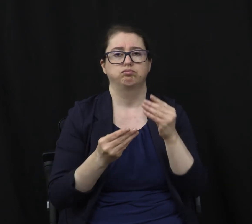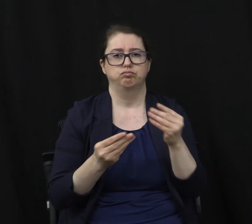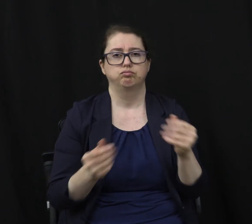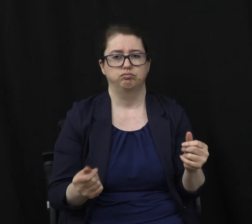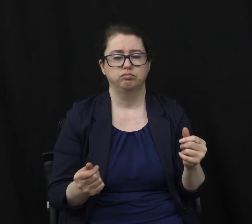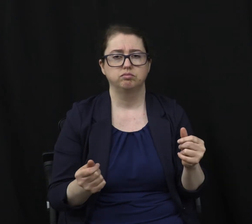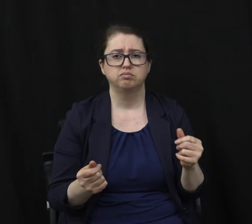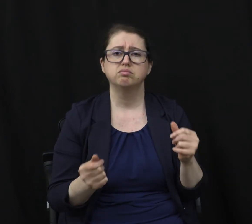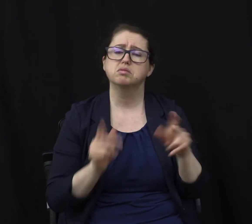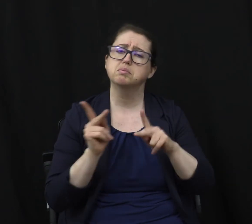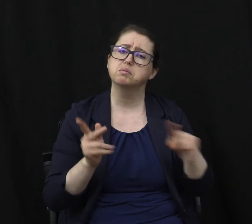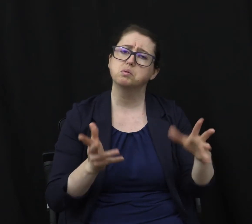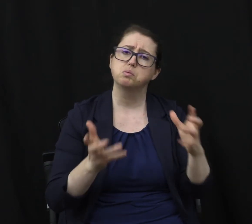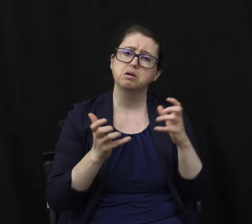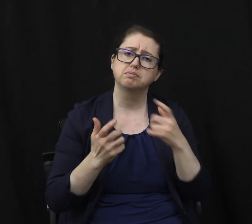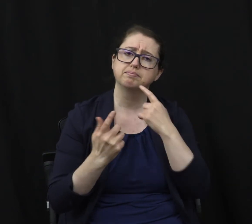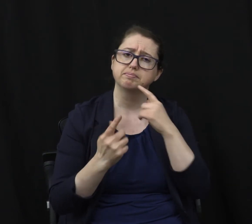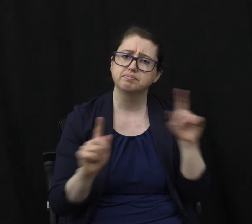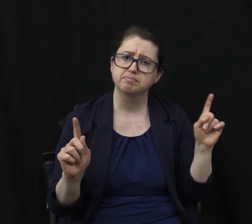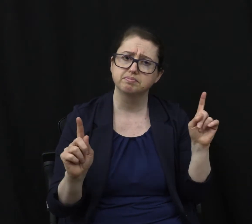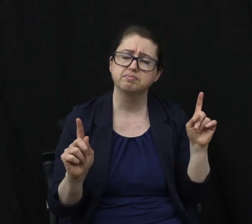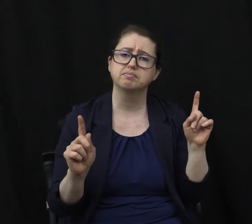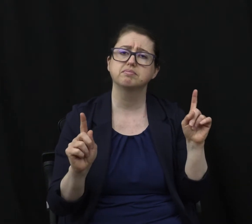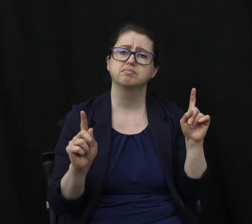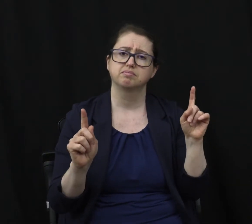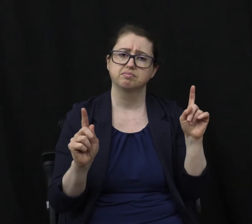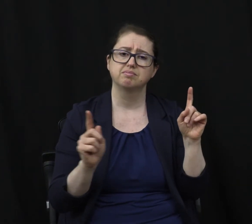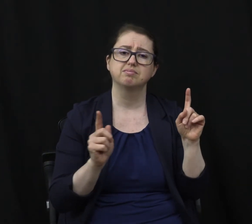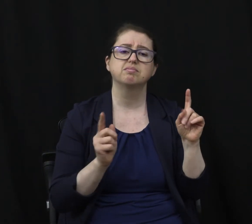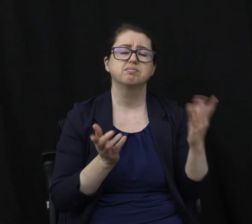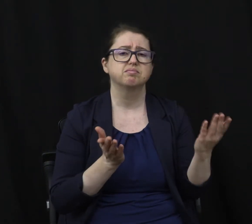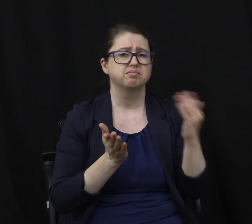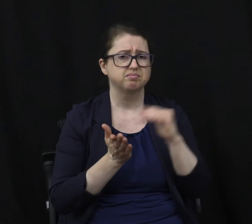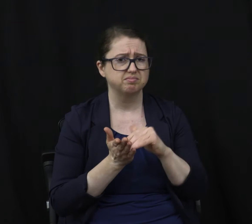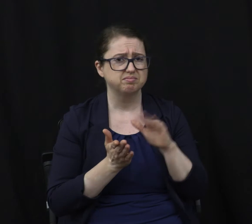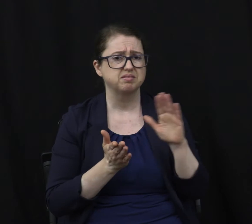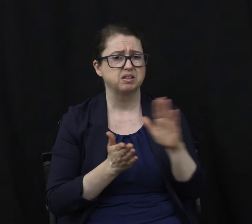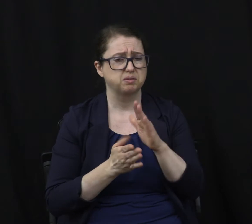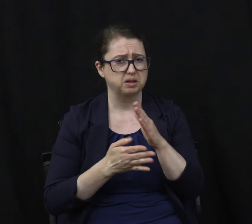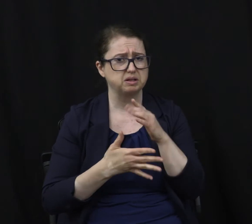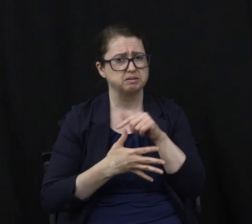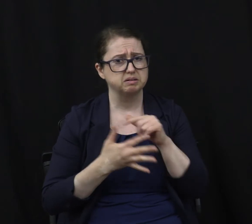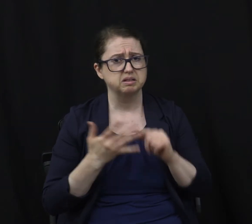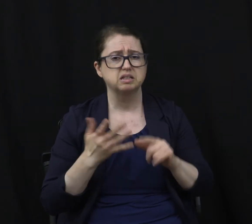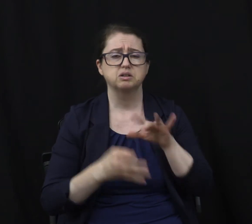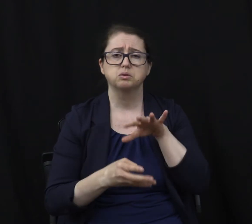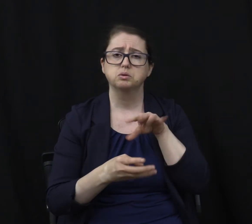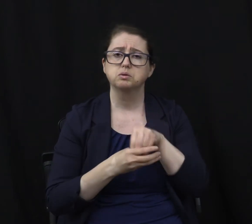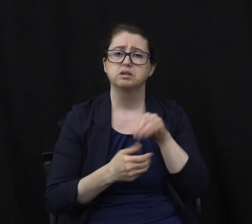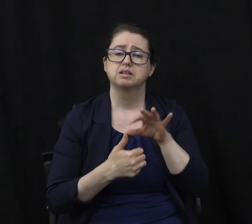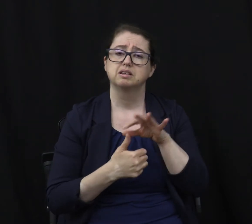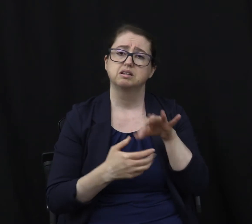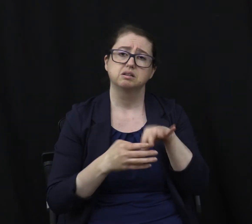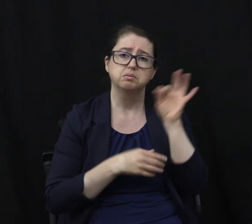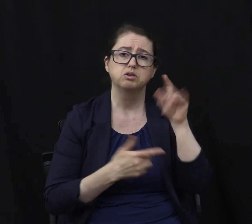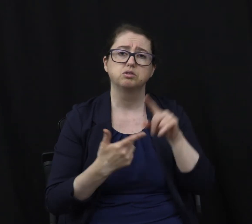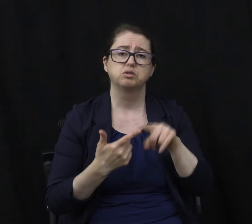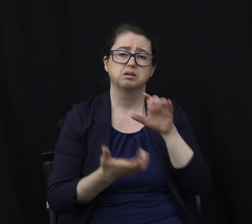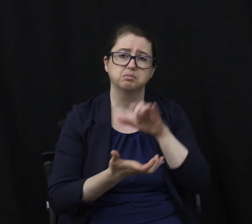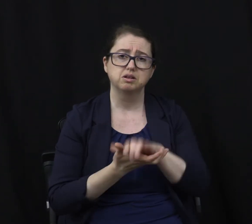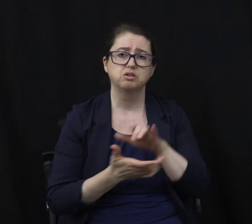life. Again, these areas include spirituality, marriage, health, career,